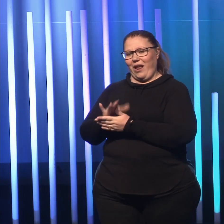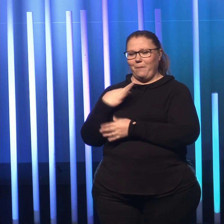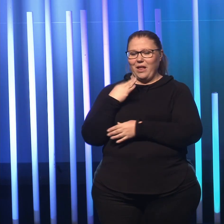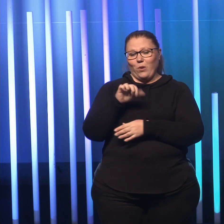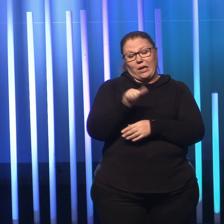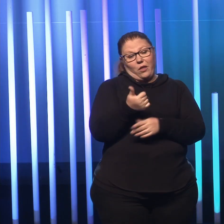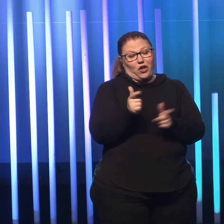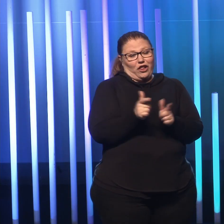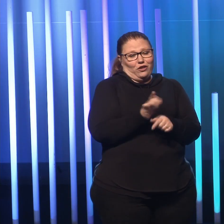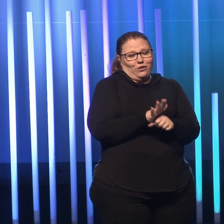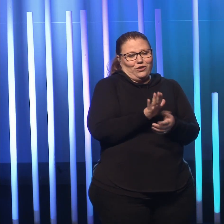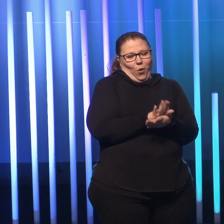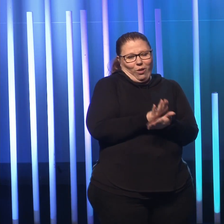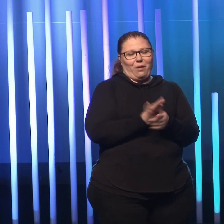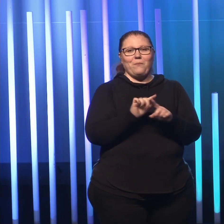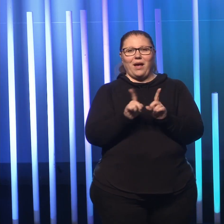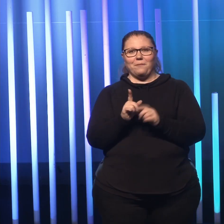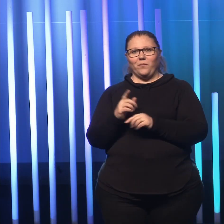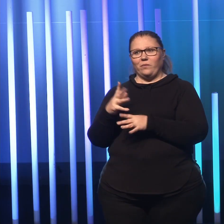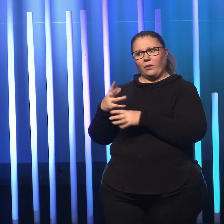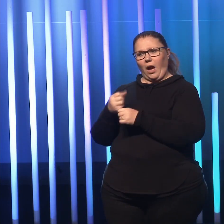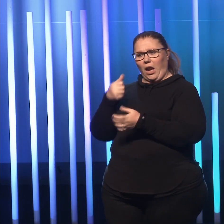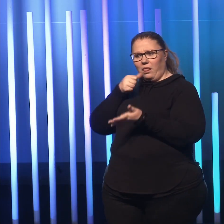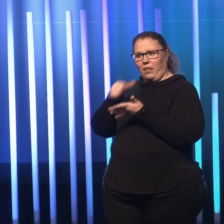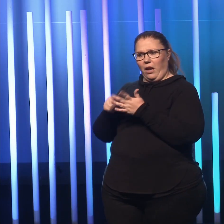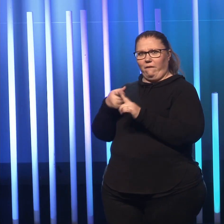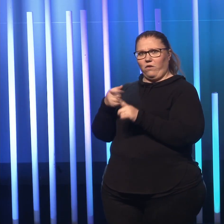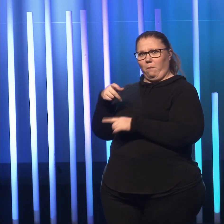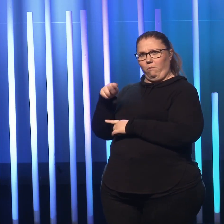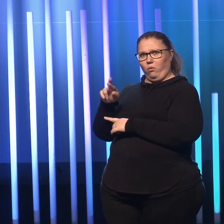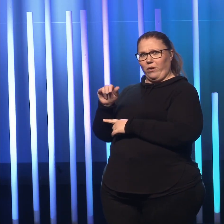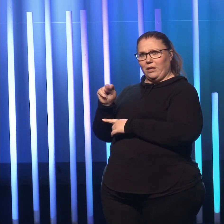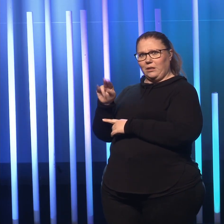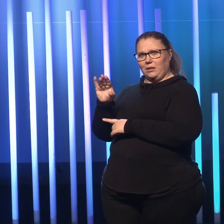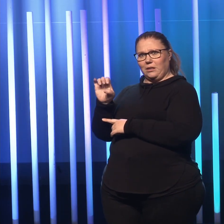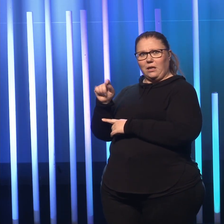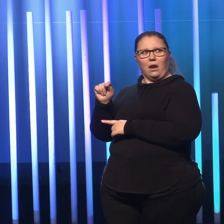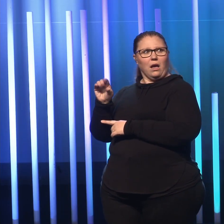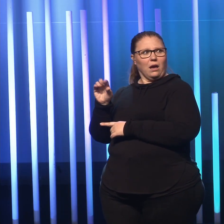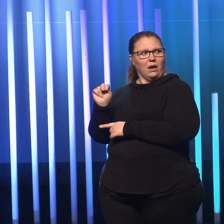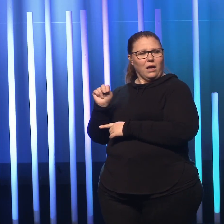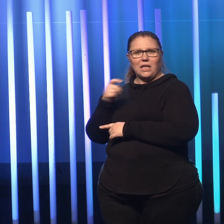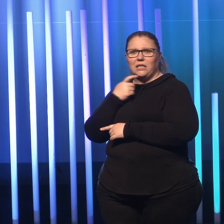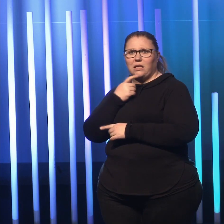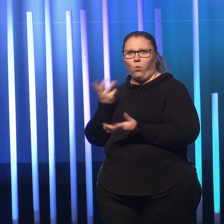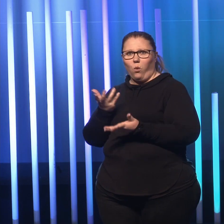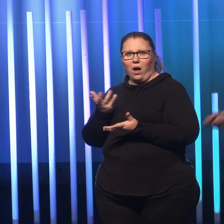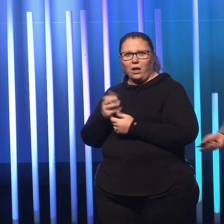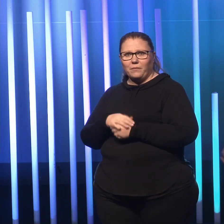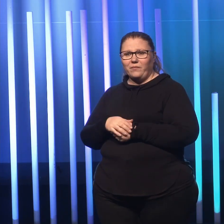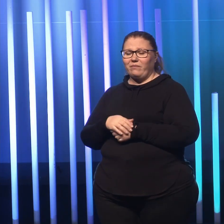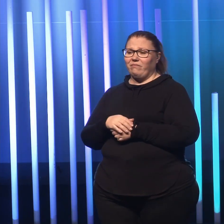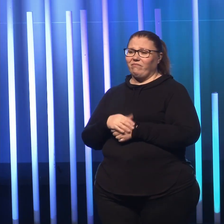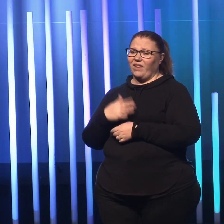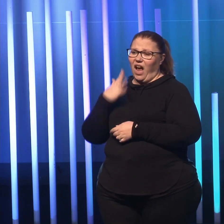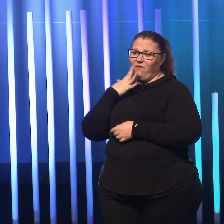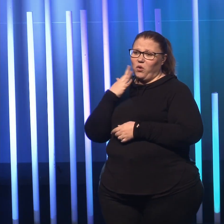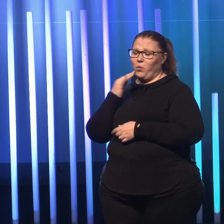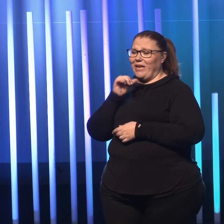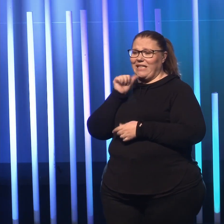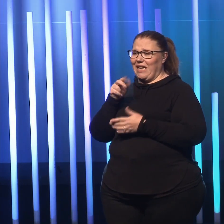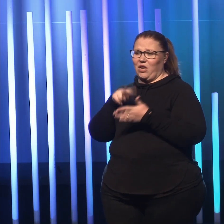school. But I got a letter from Princeton, and it said, unfortunately, we didn't review